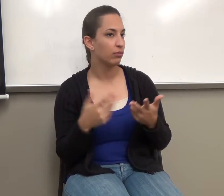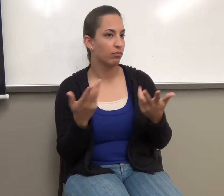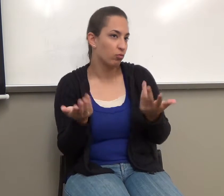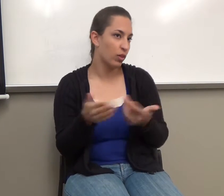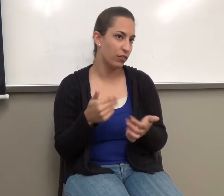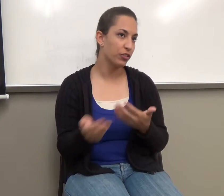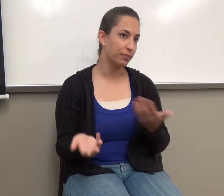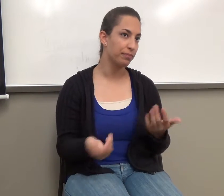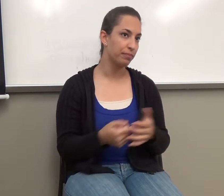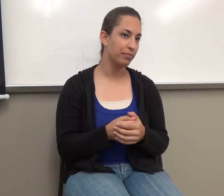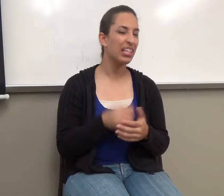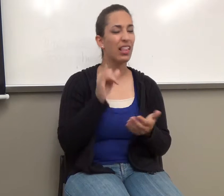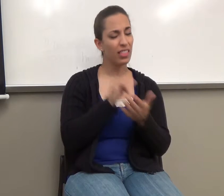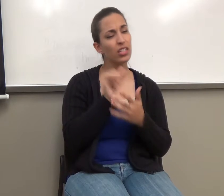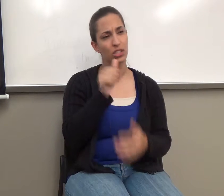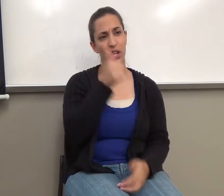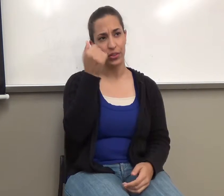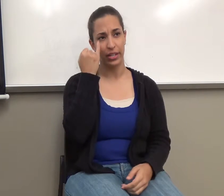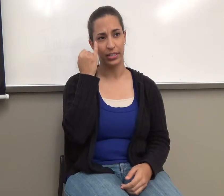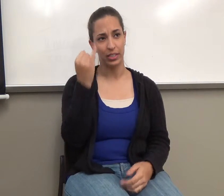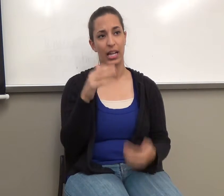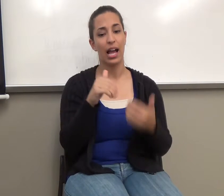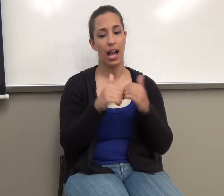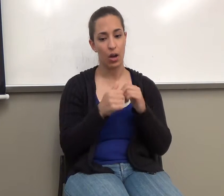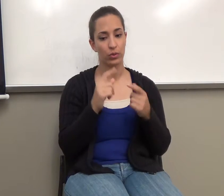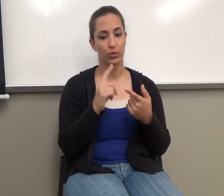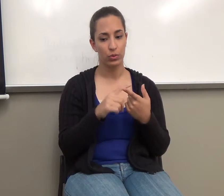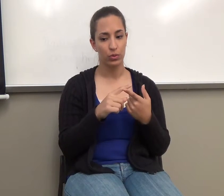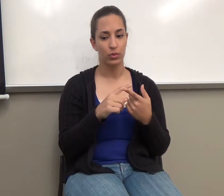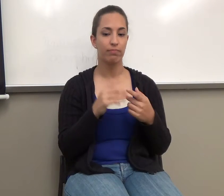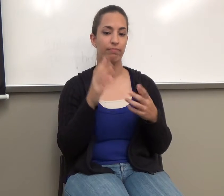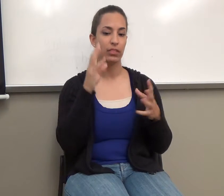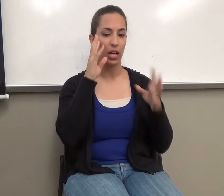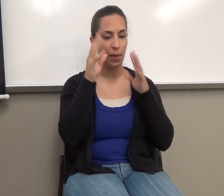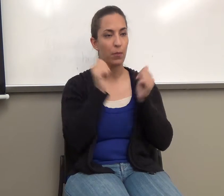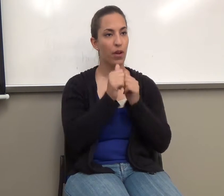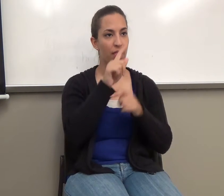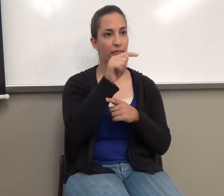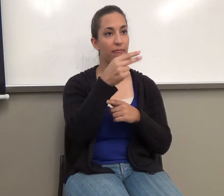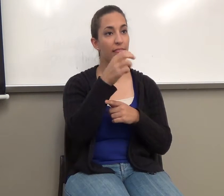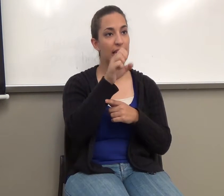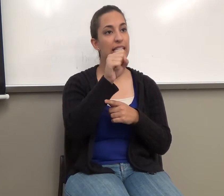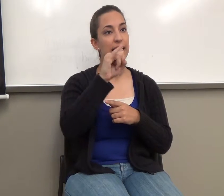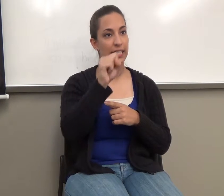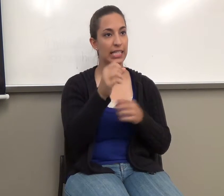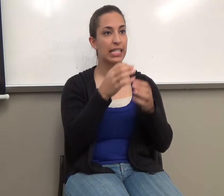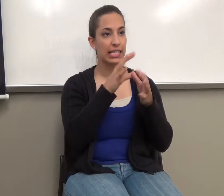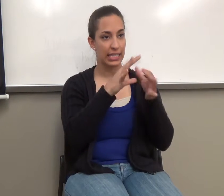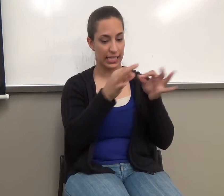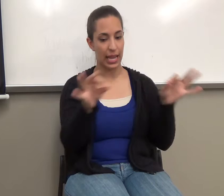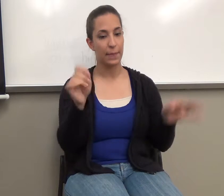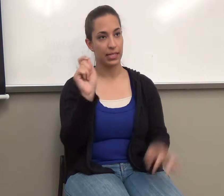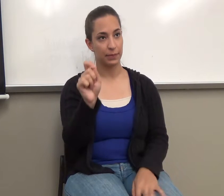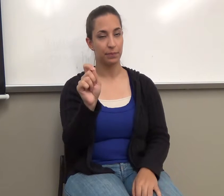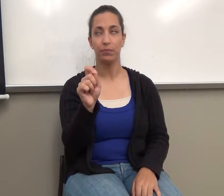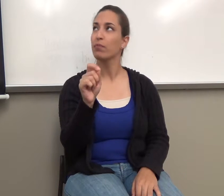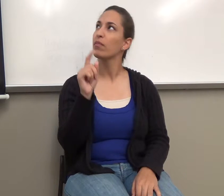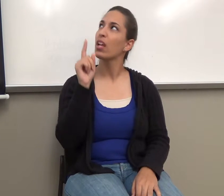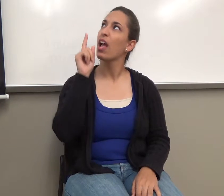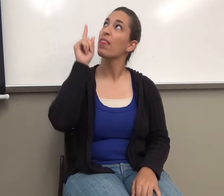idea for how to come up with this thesis statement. This one is pretty easy. Where did you put